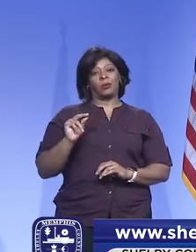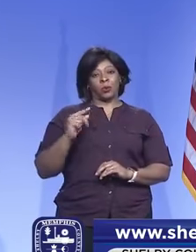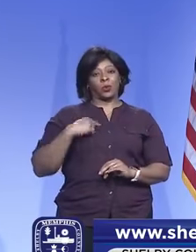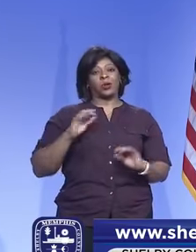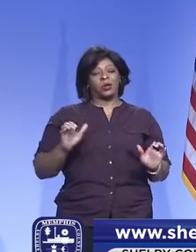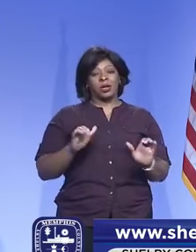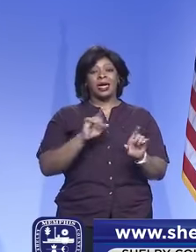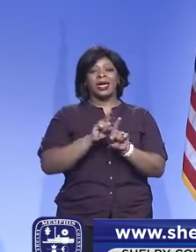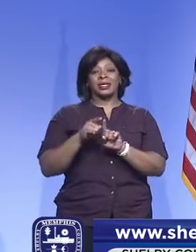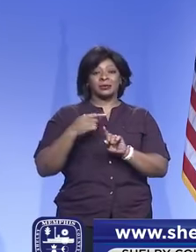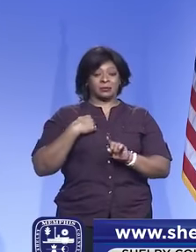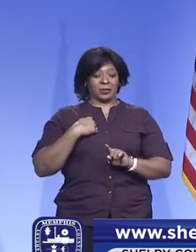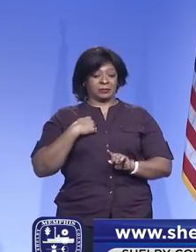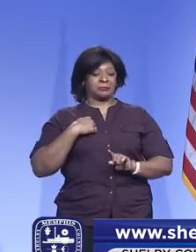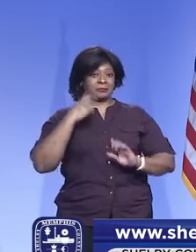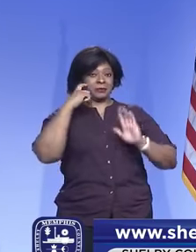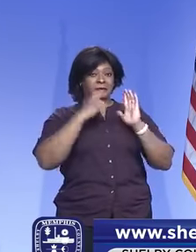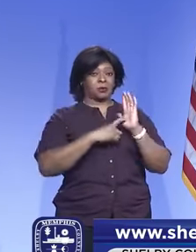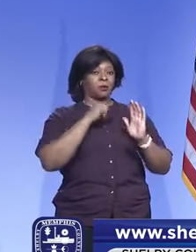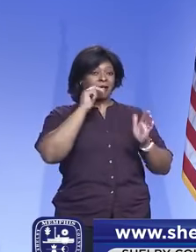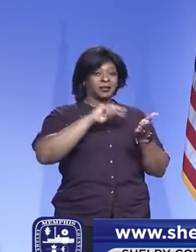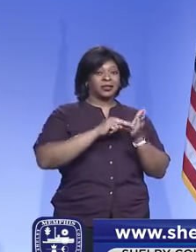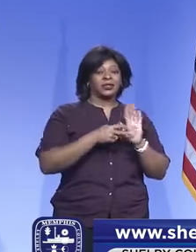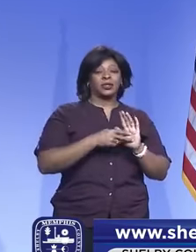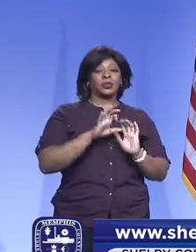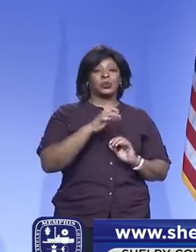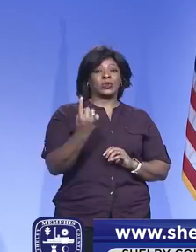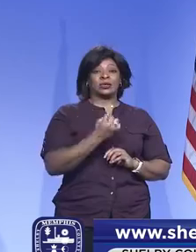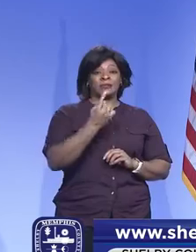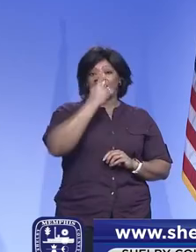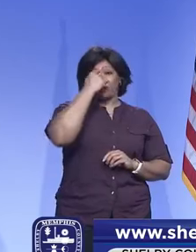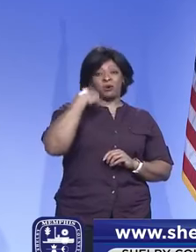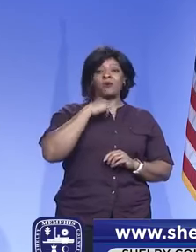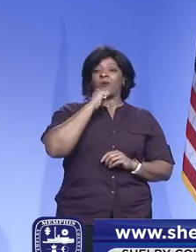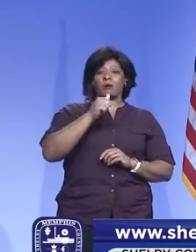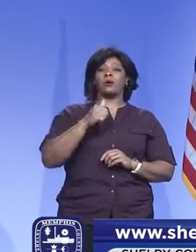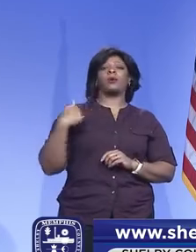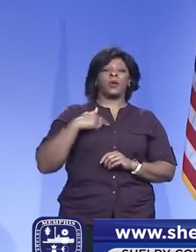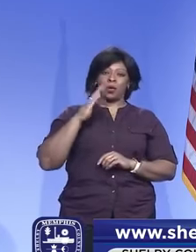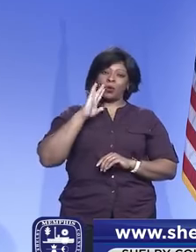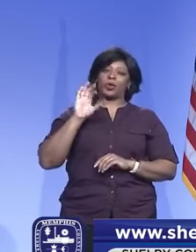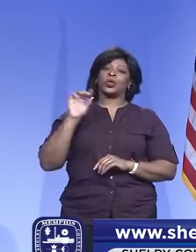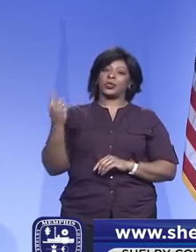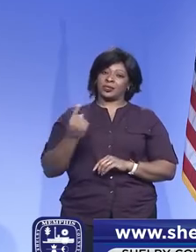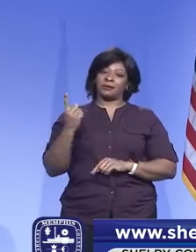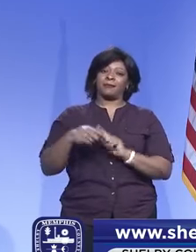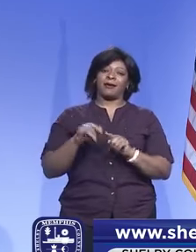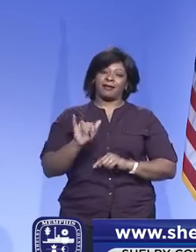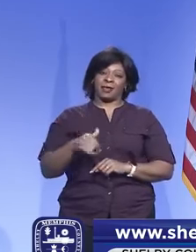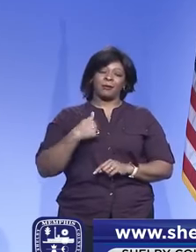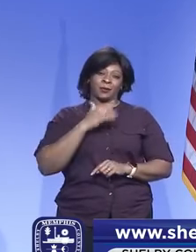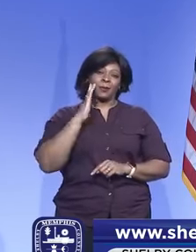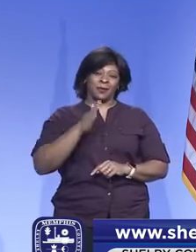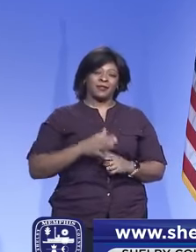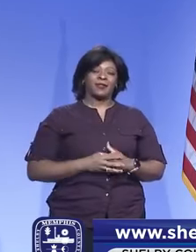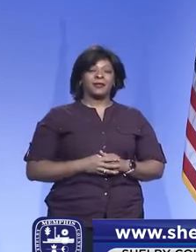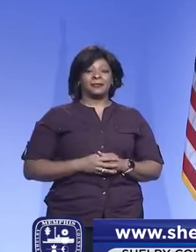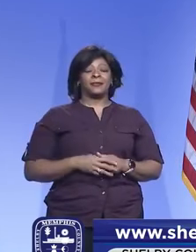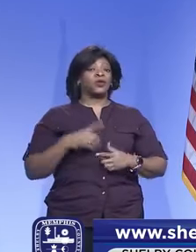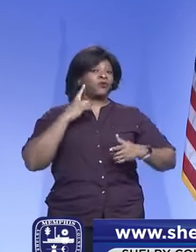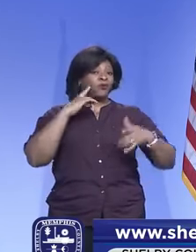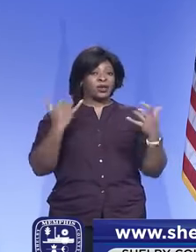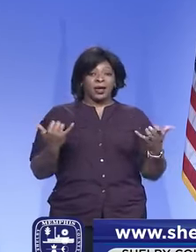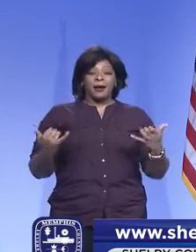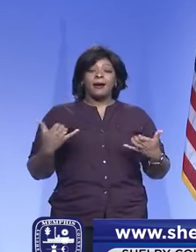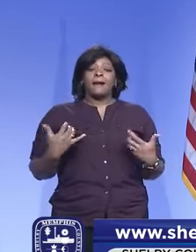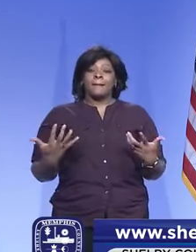an indication that we are not intending to do something. We will respond. But in the meanwhile, I